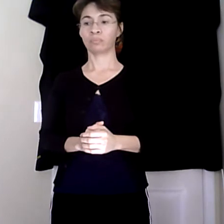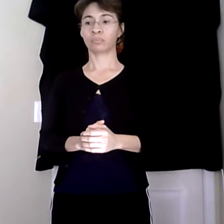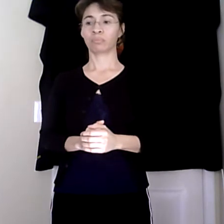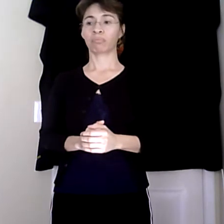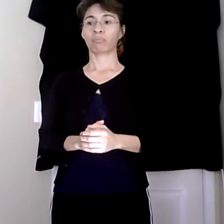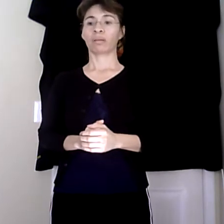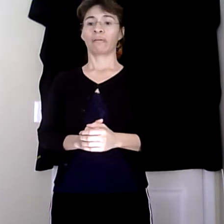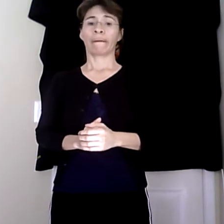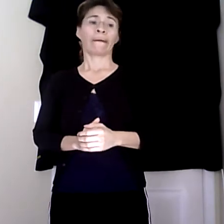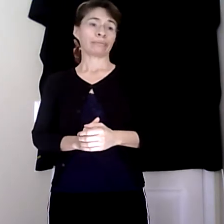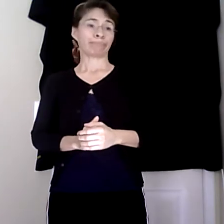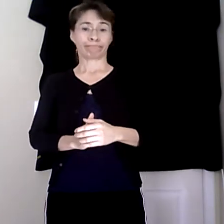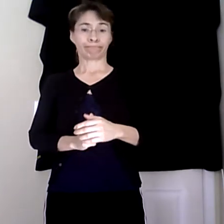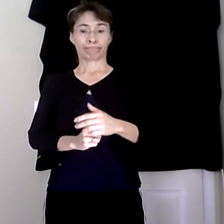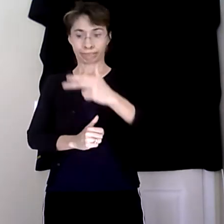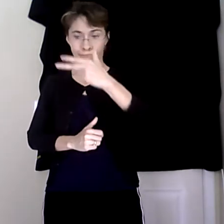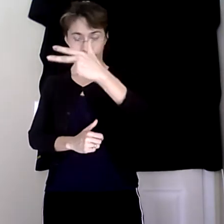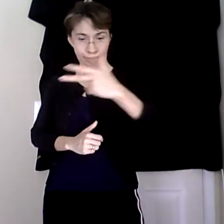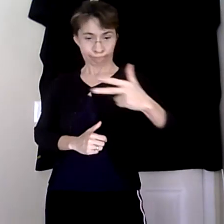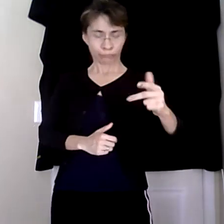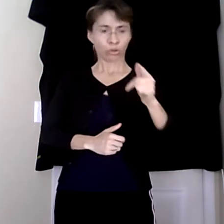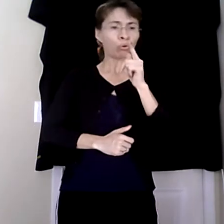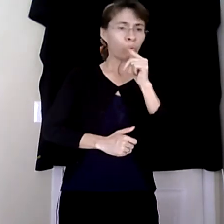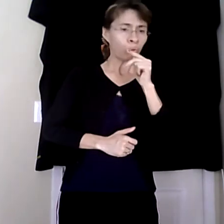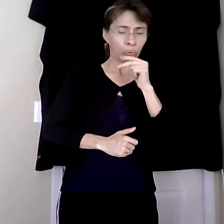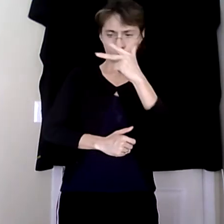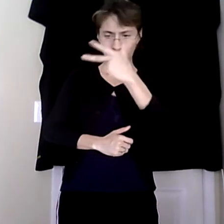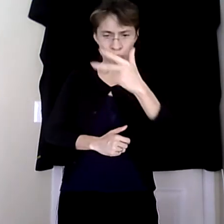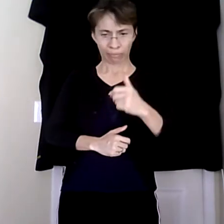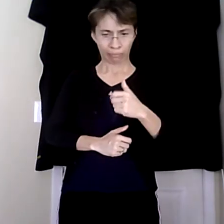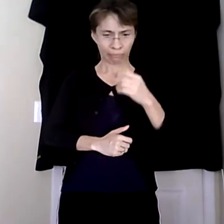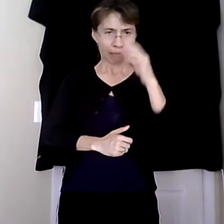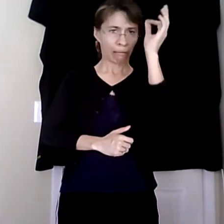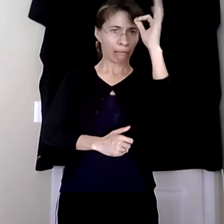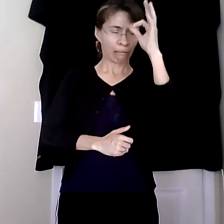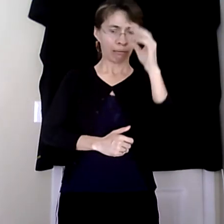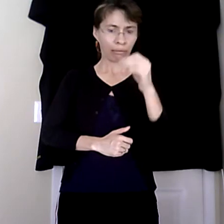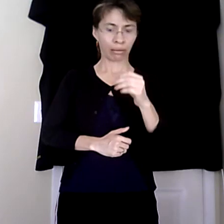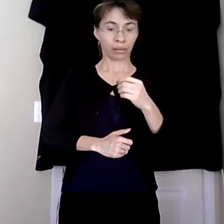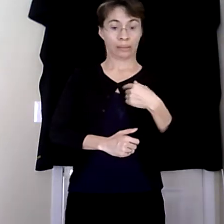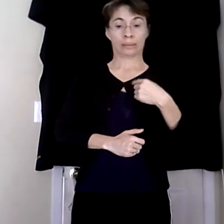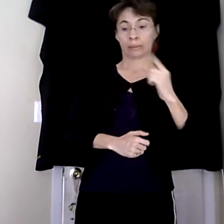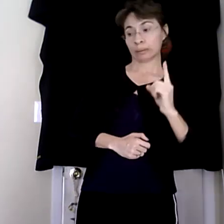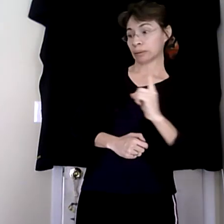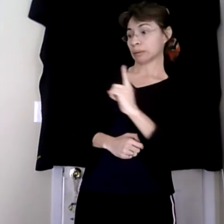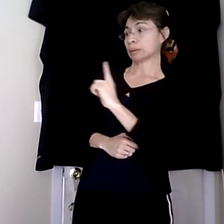the driveway. But it is a law, they're not supposed to block driveways, they're not supposed to block the right of way into the